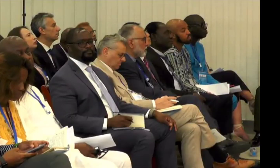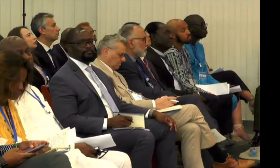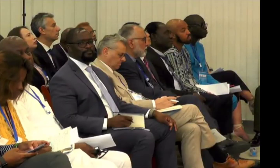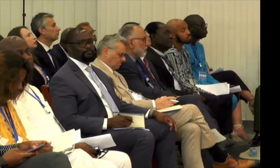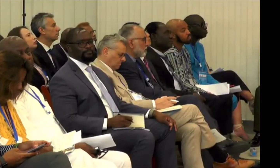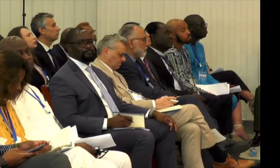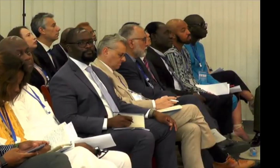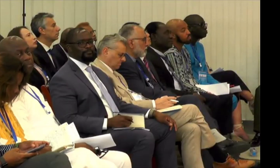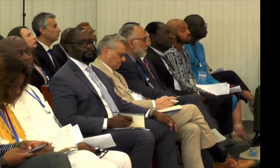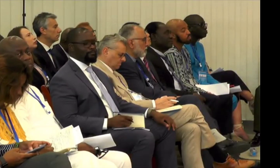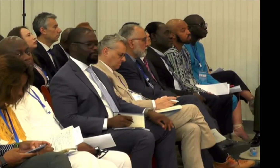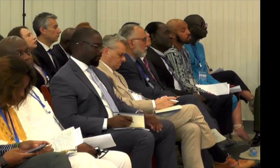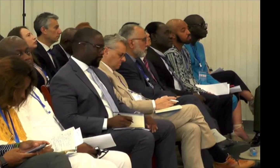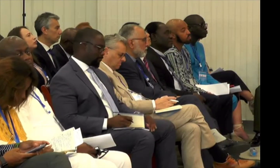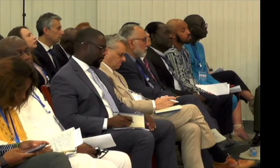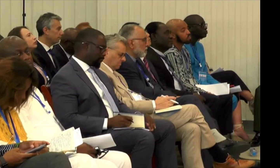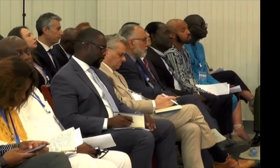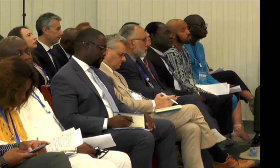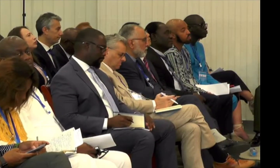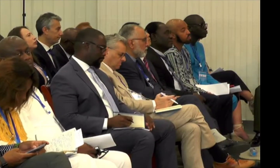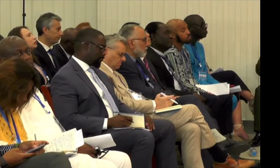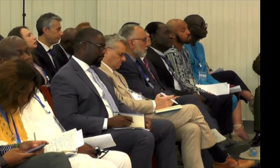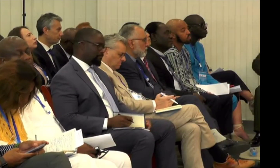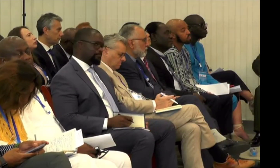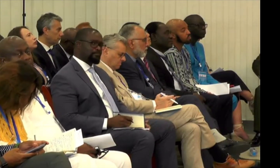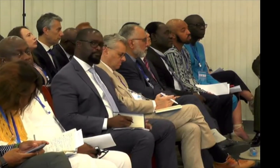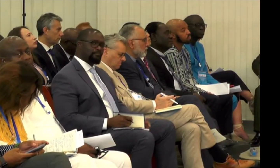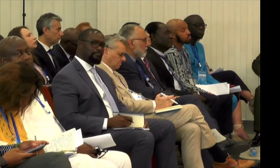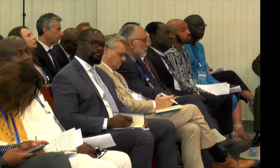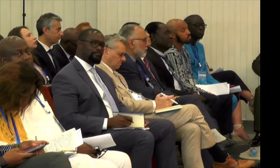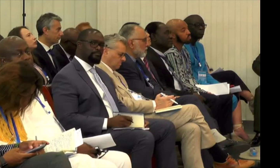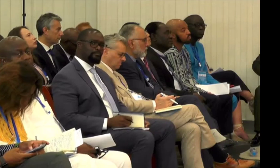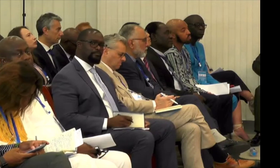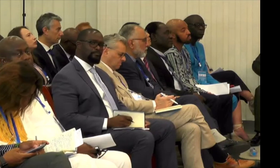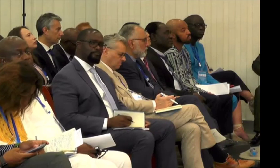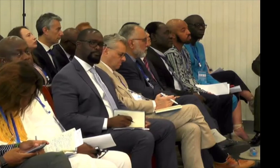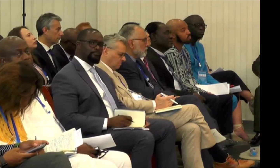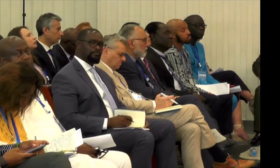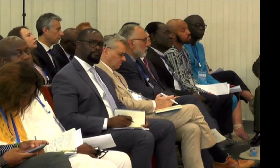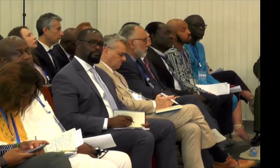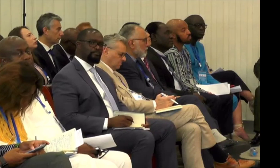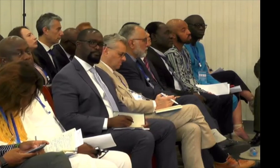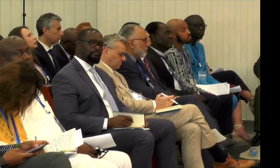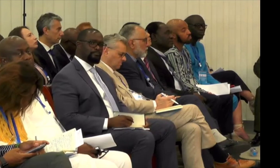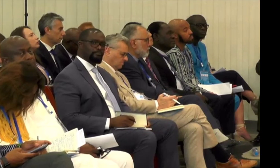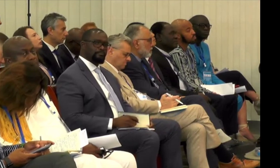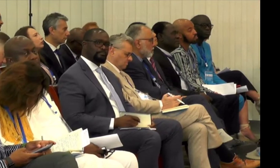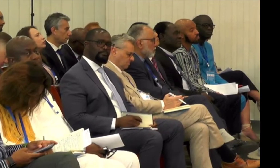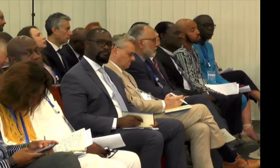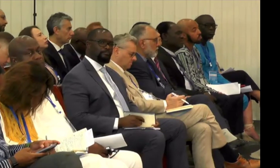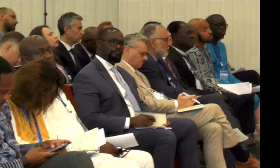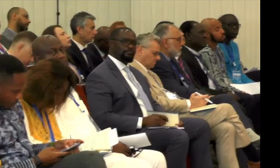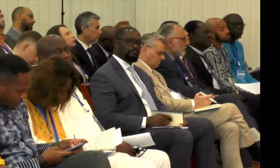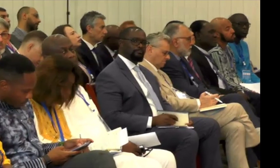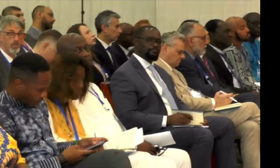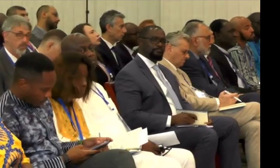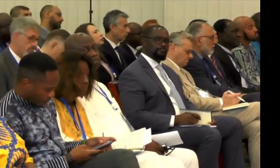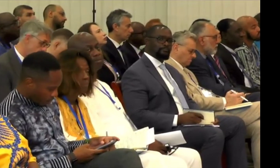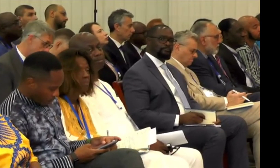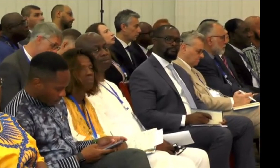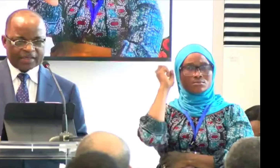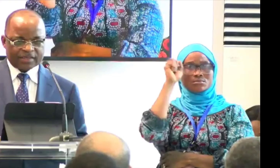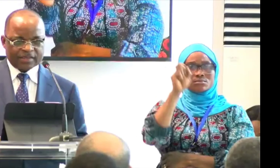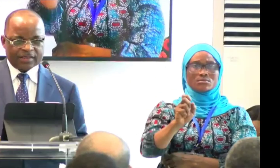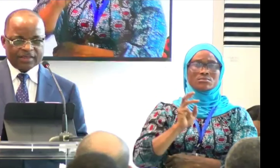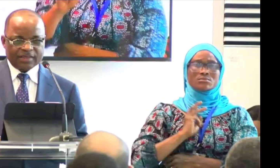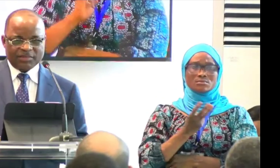in vain, sit still and wish for what we had. We